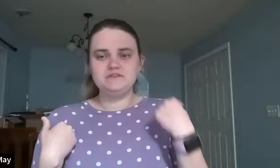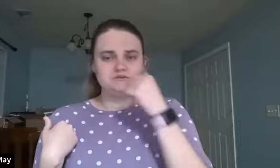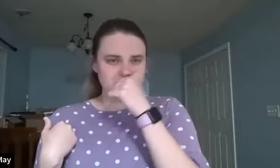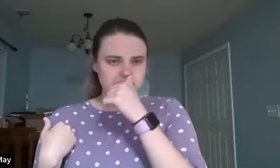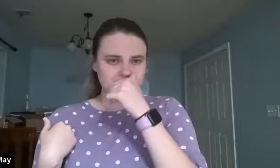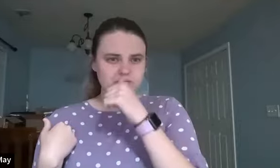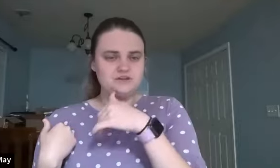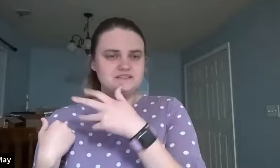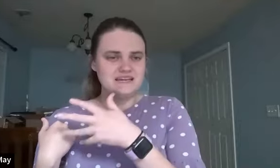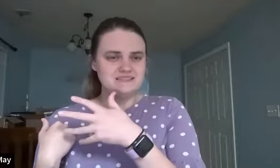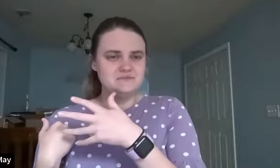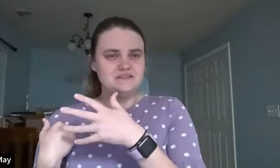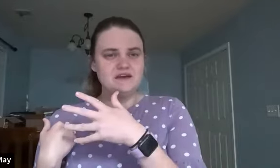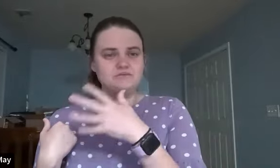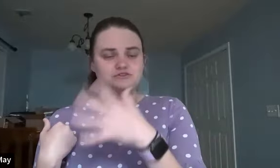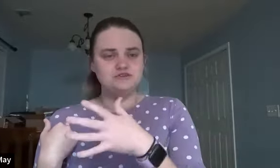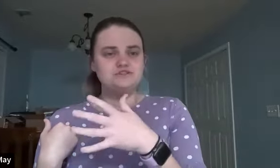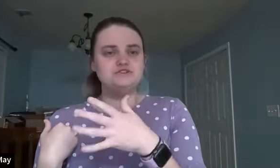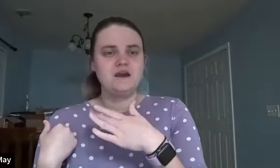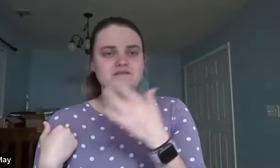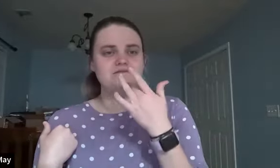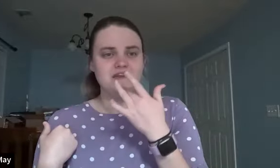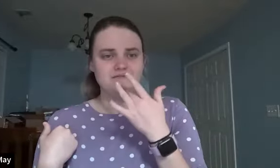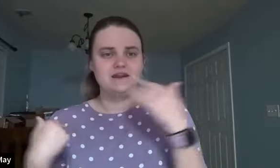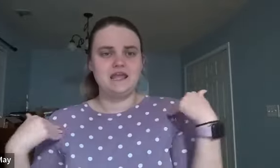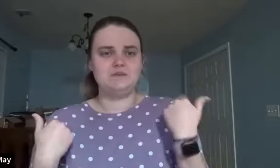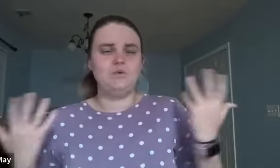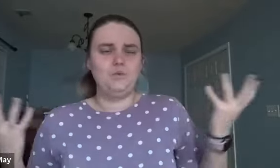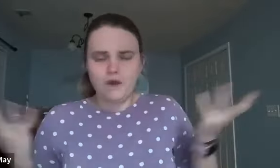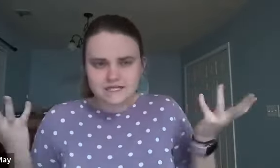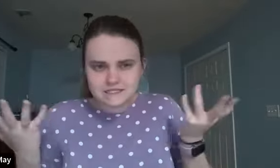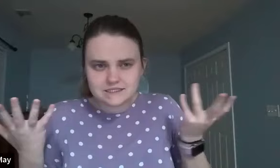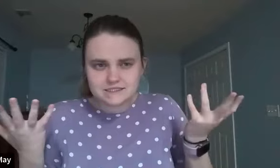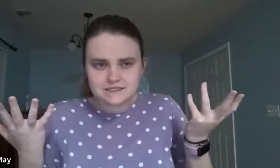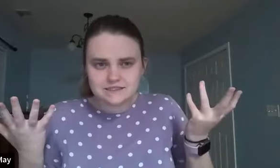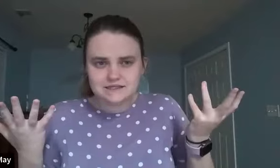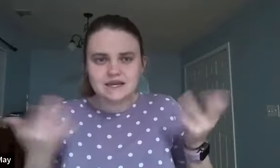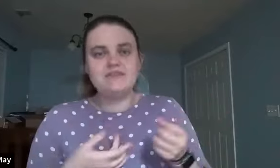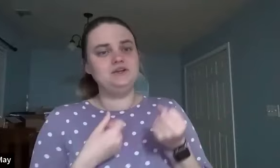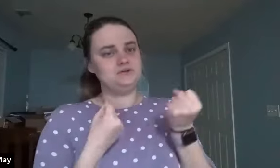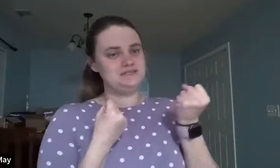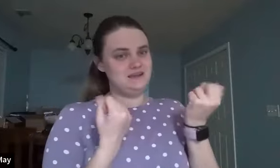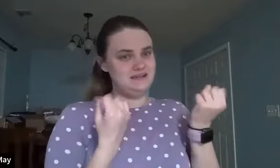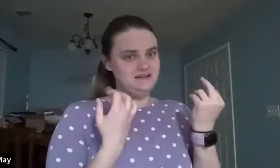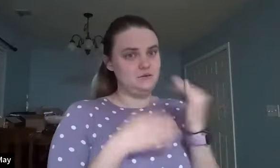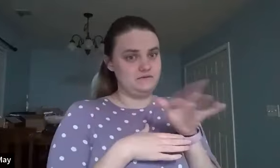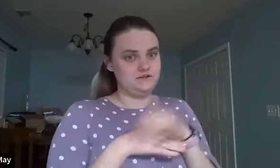you typically, when you're saying something like that, what you'll do is you'll do my favorite animal, what? And then you'll sign it or